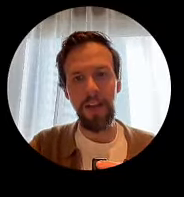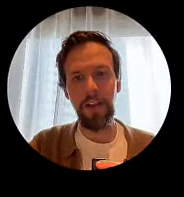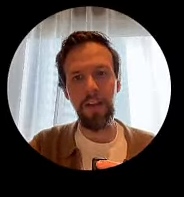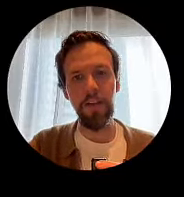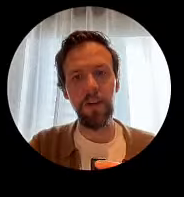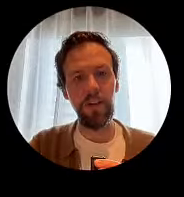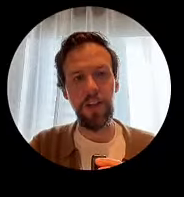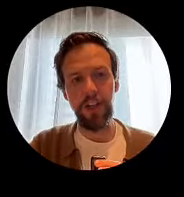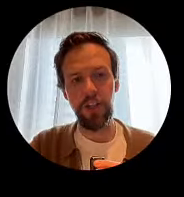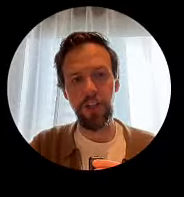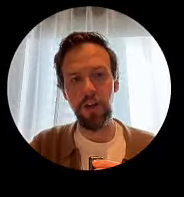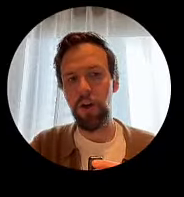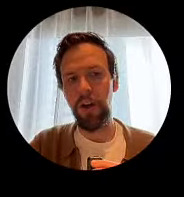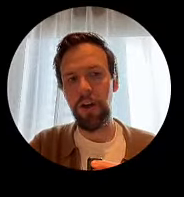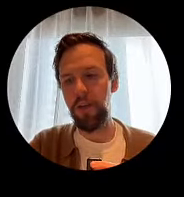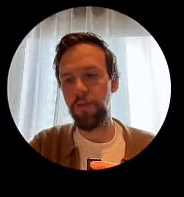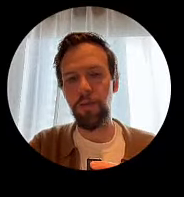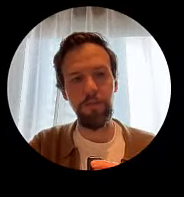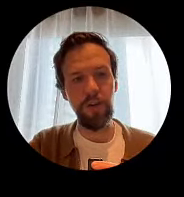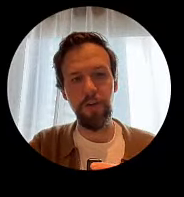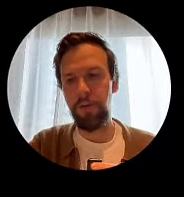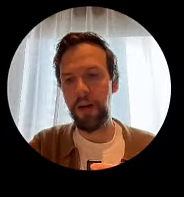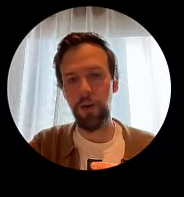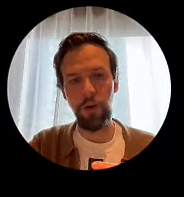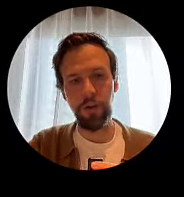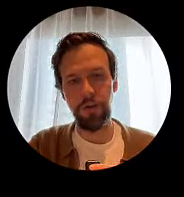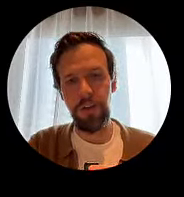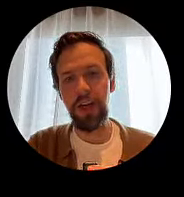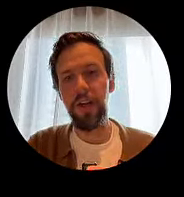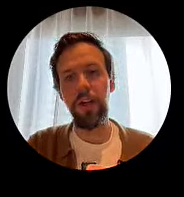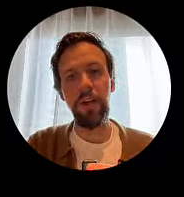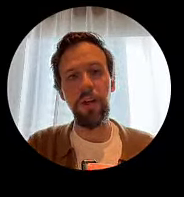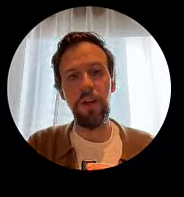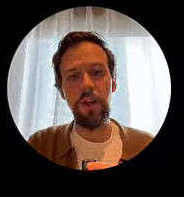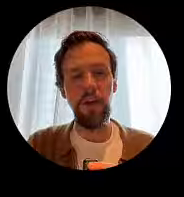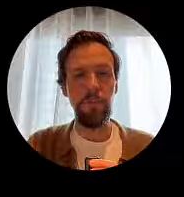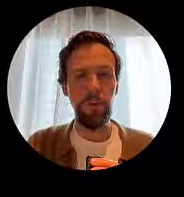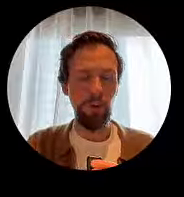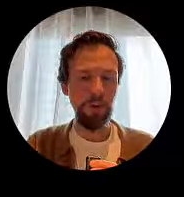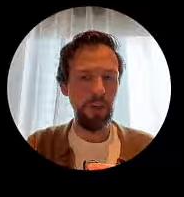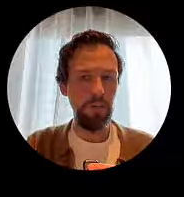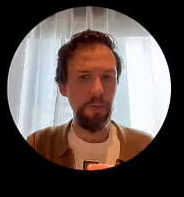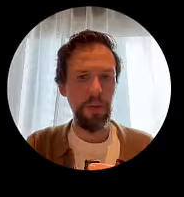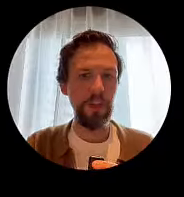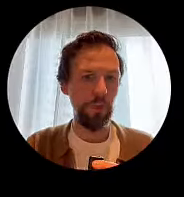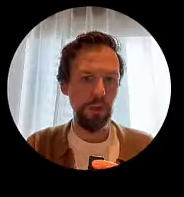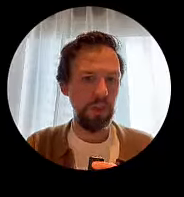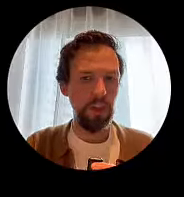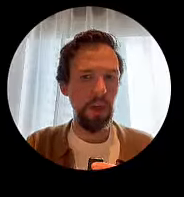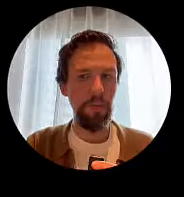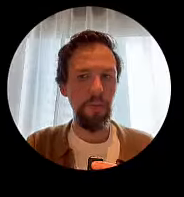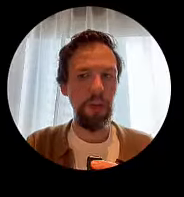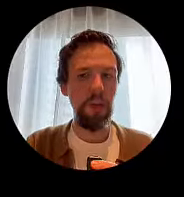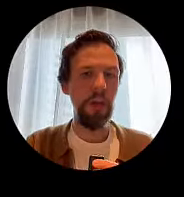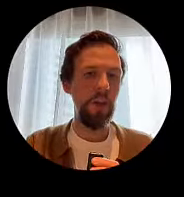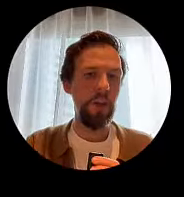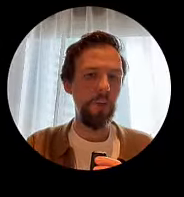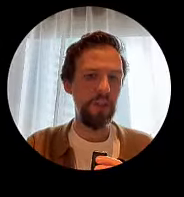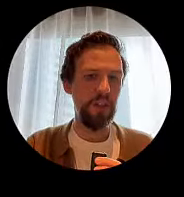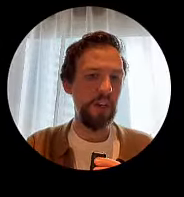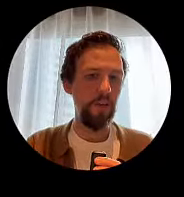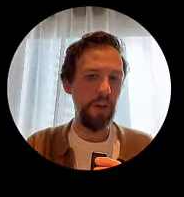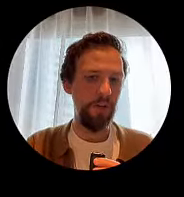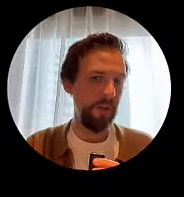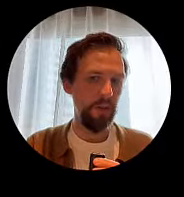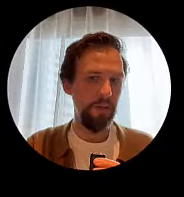was not my idea. It actually came from a friend of mine called Sophia. but also the implementation was not done by me. It